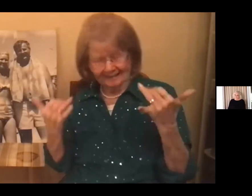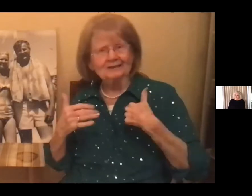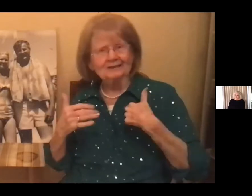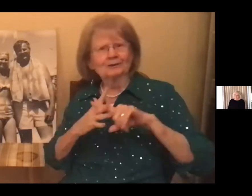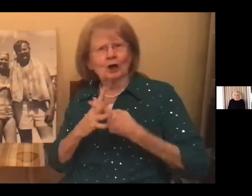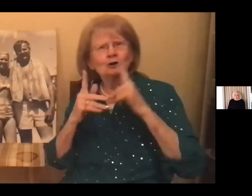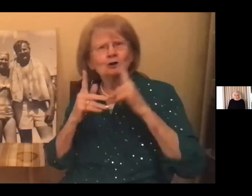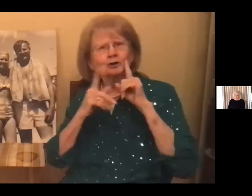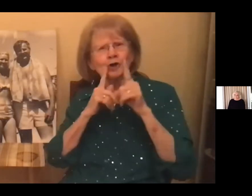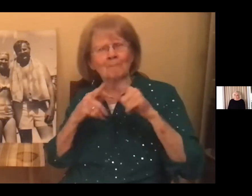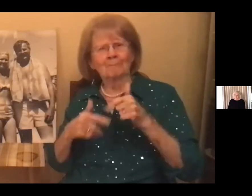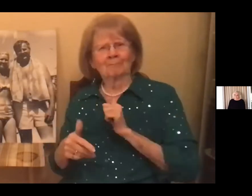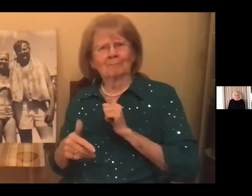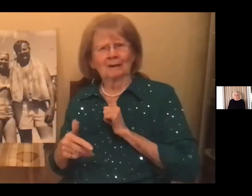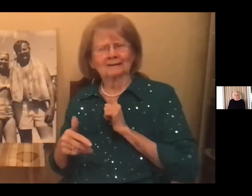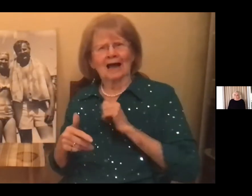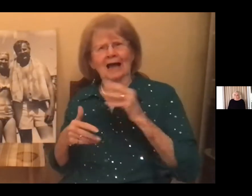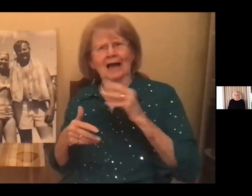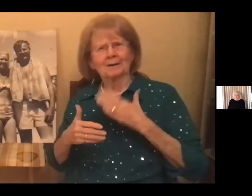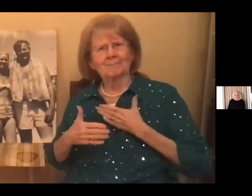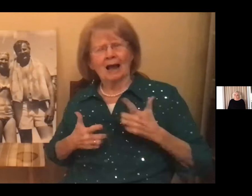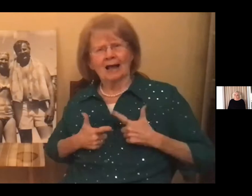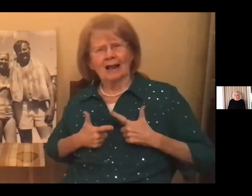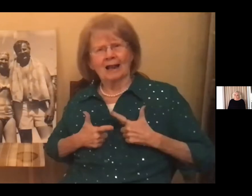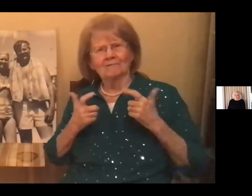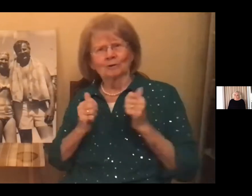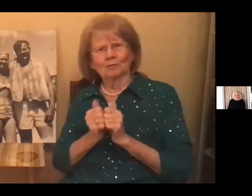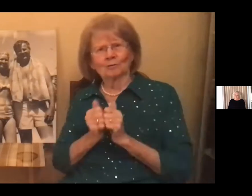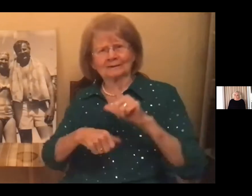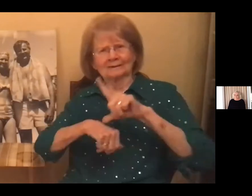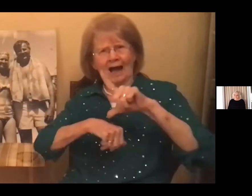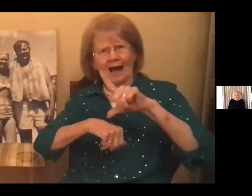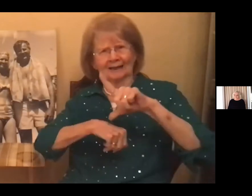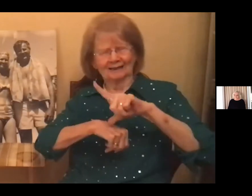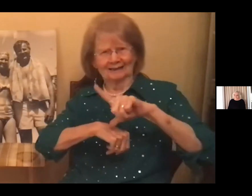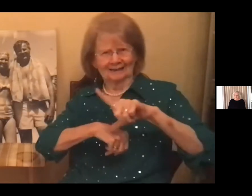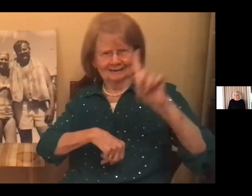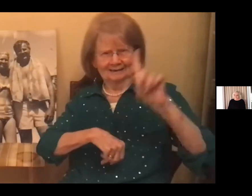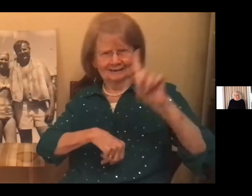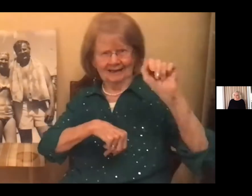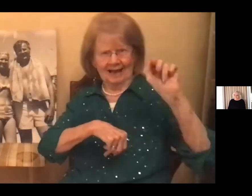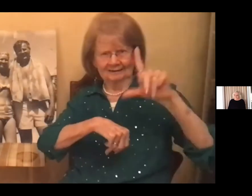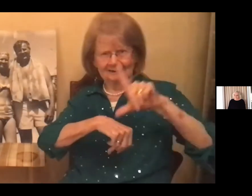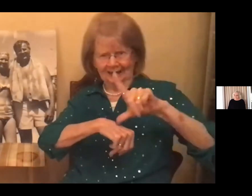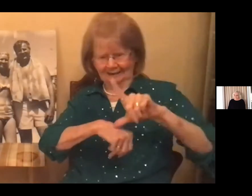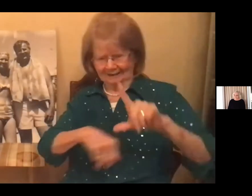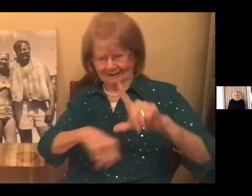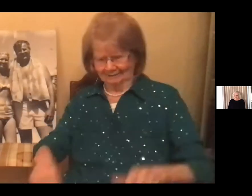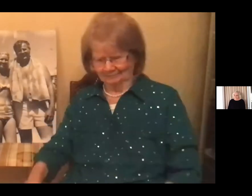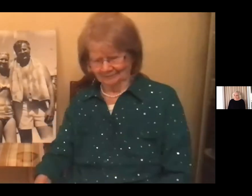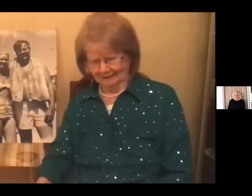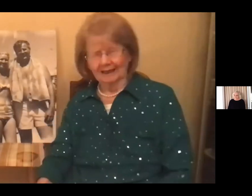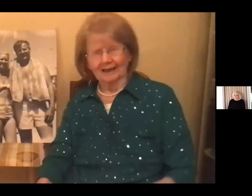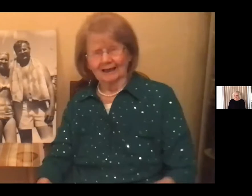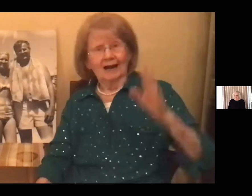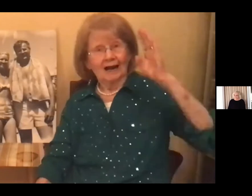So now I will start and talk about a little bit about who I am in